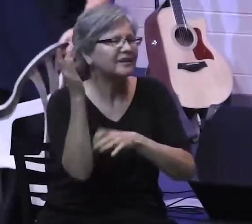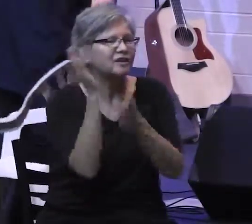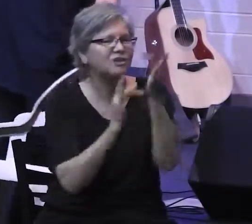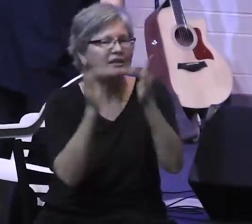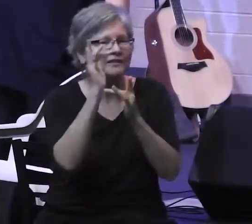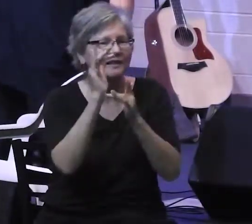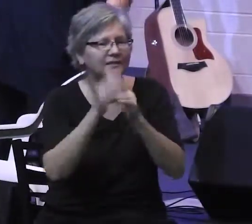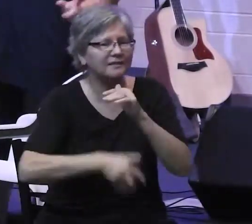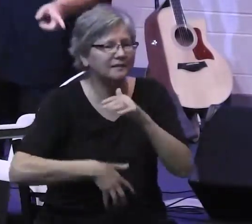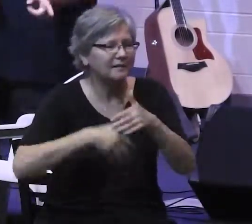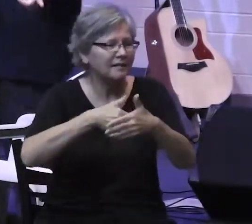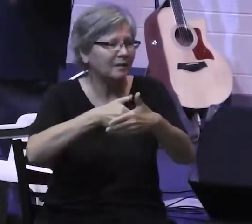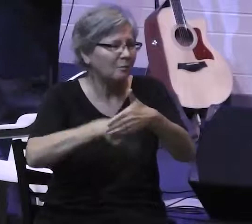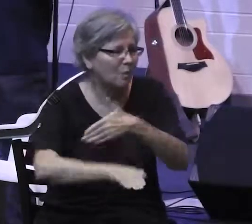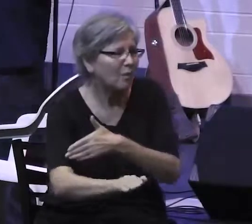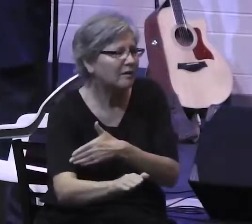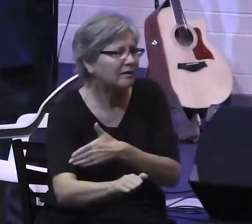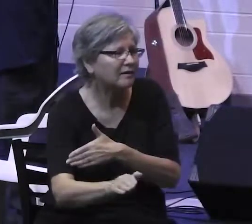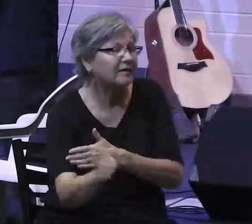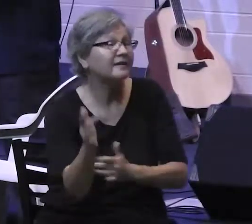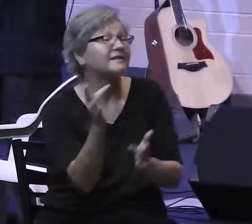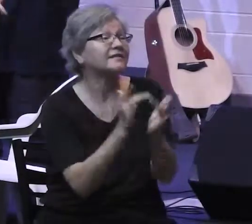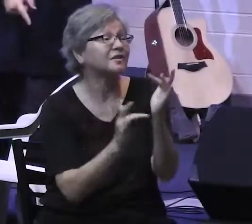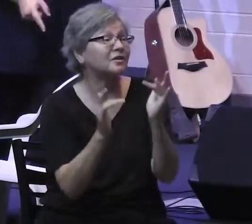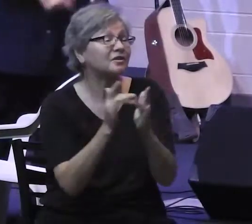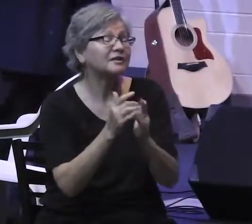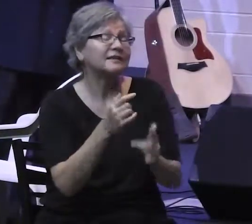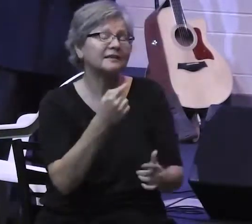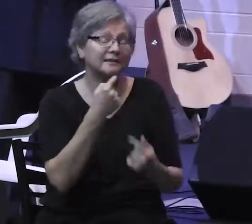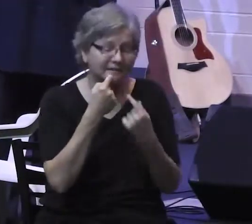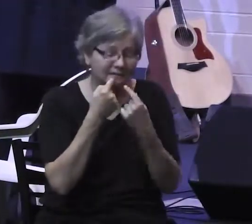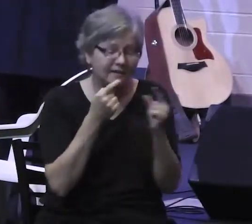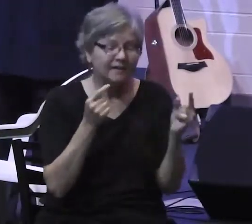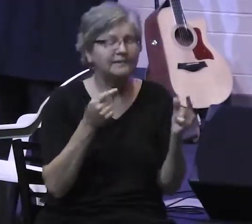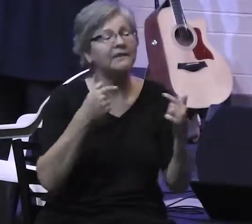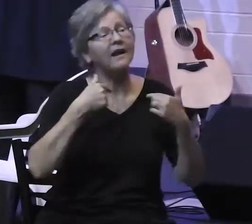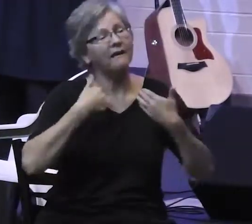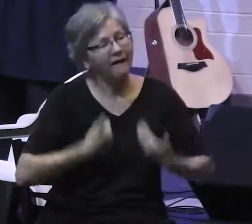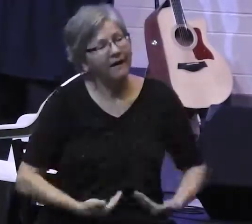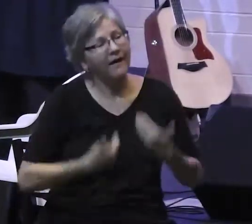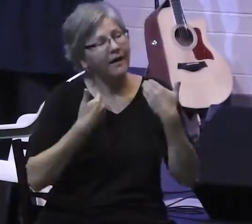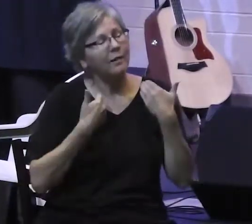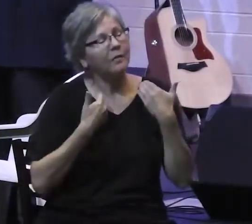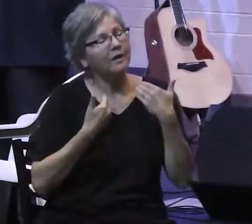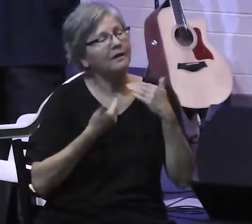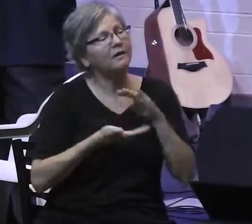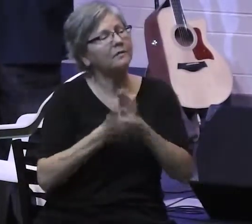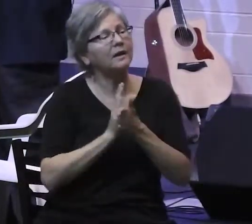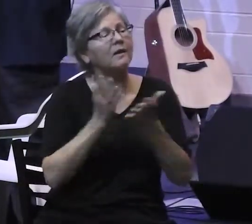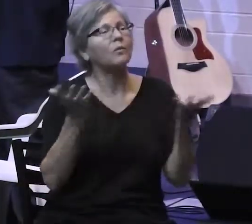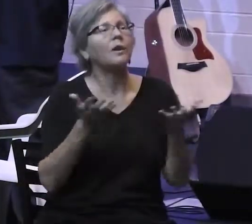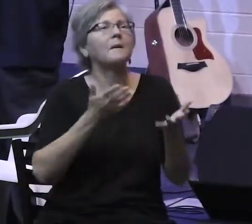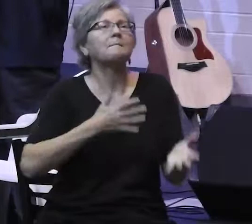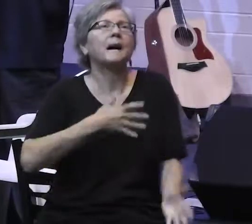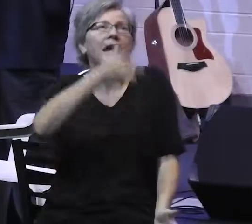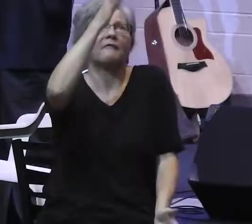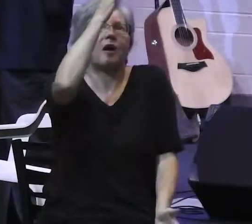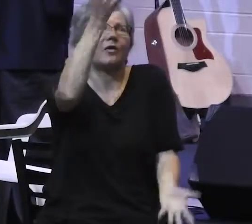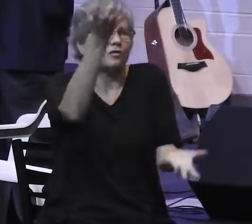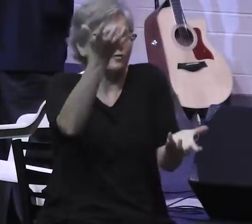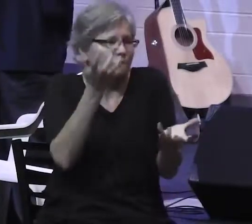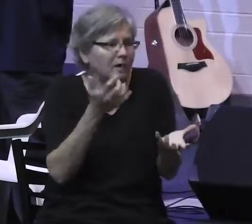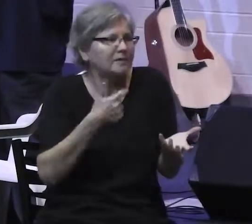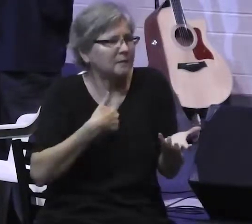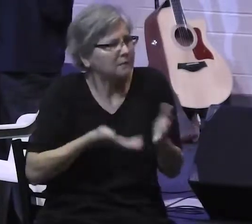here and says, I am going to be what my Father wants to be in the revelation to humanity. And we see Jesus'